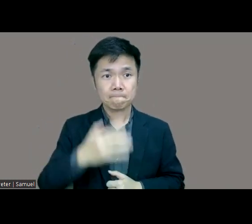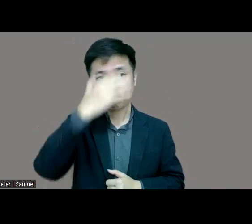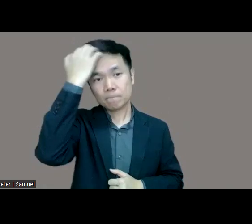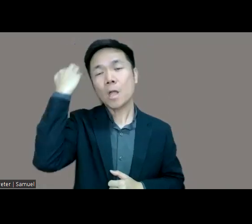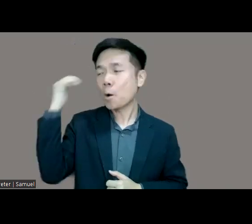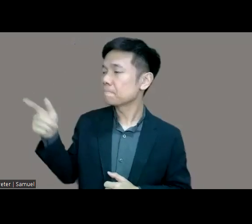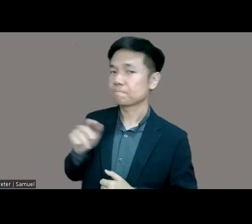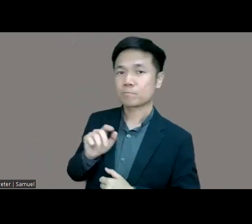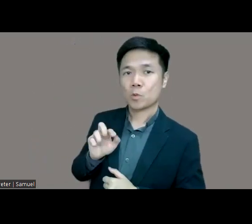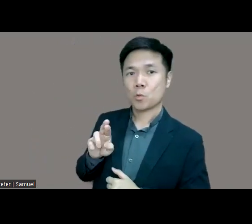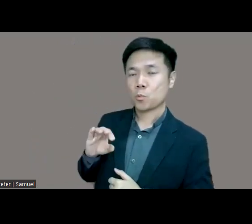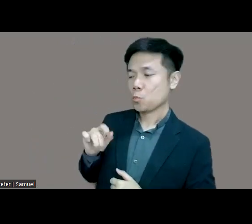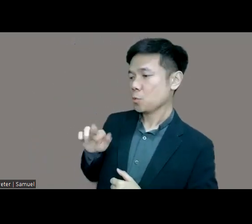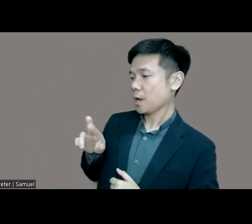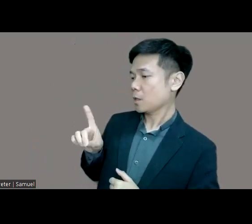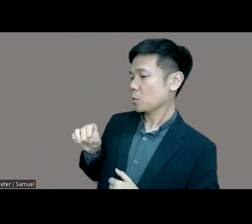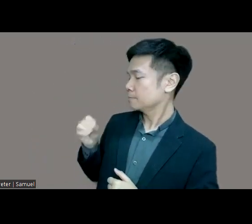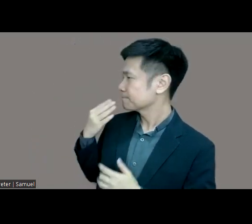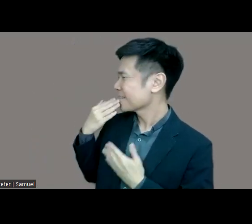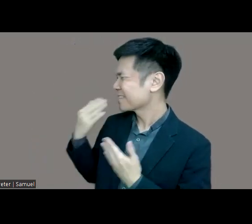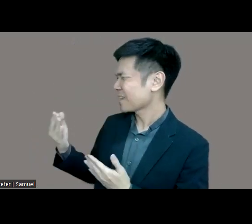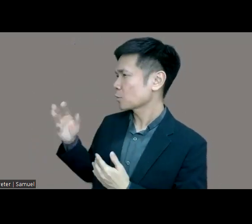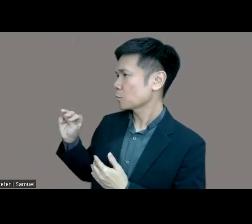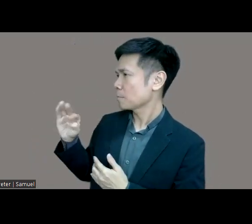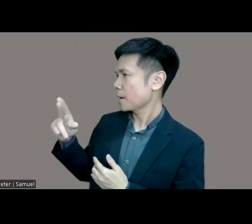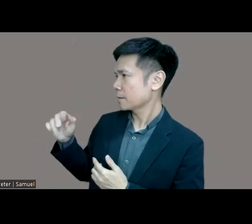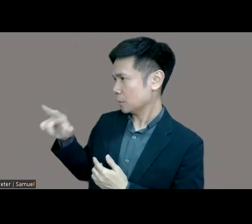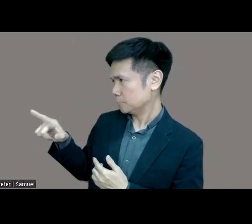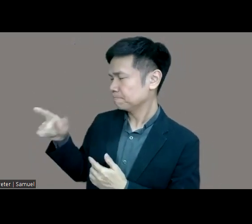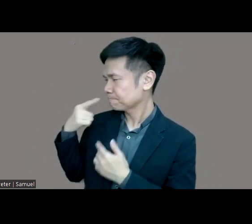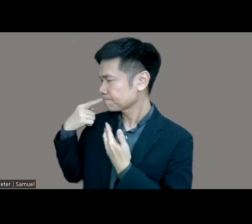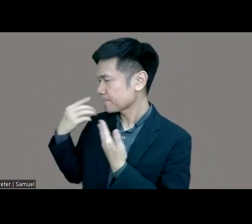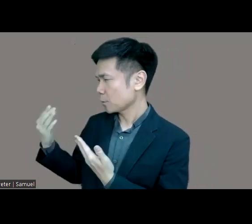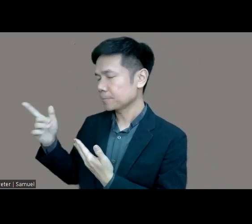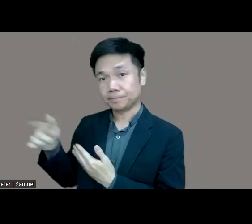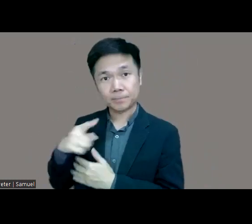And if I can rephrase what has been shared,